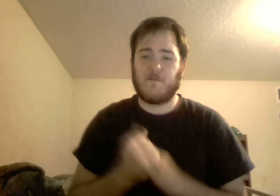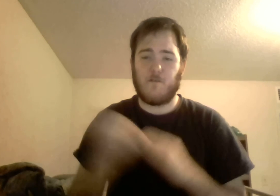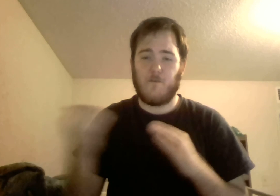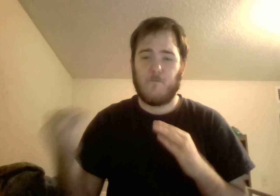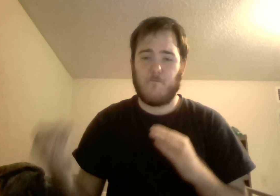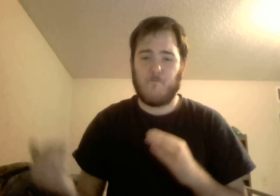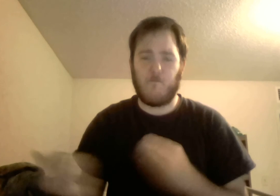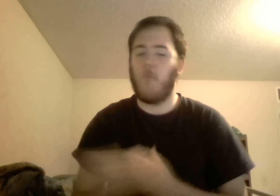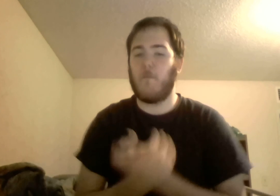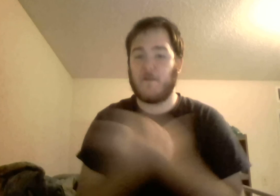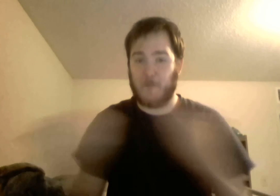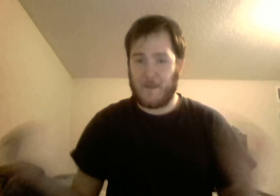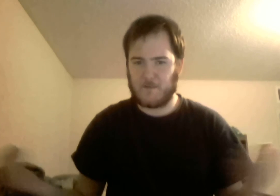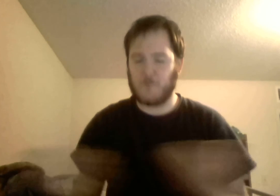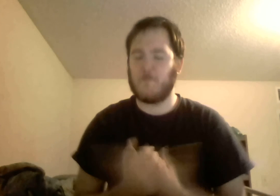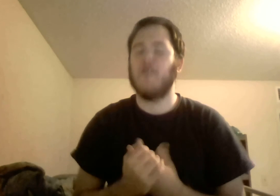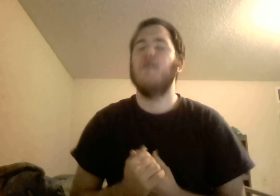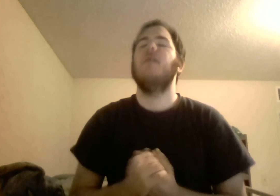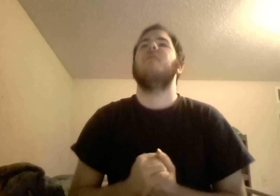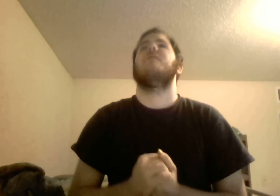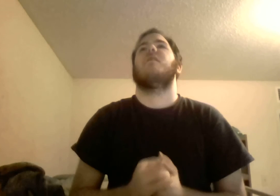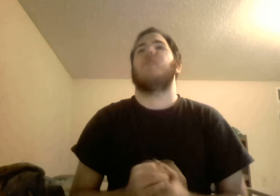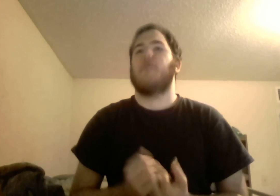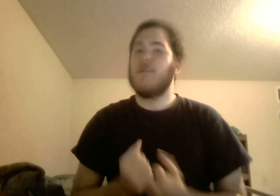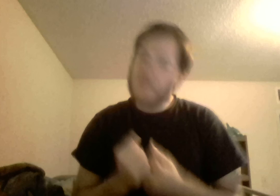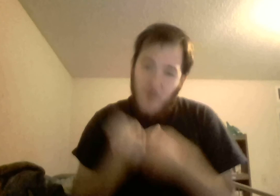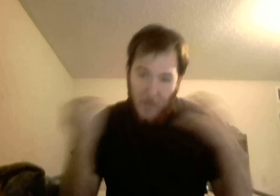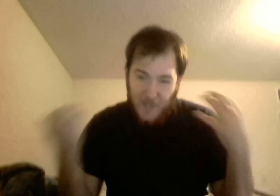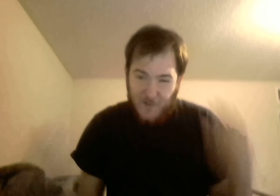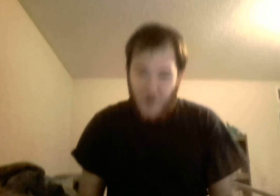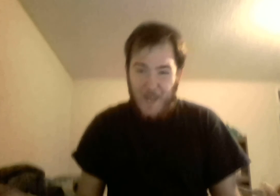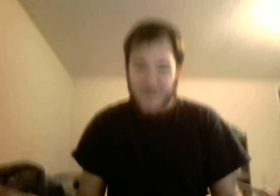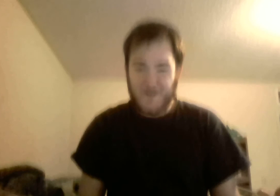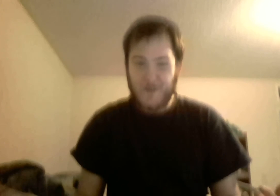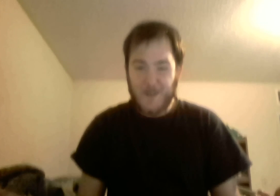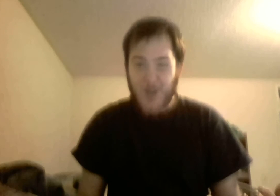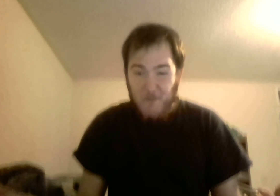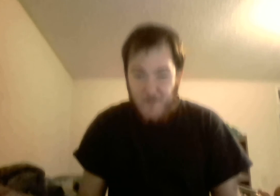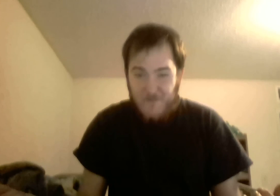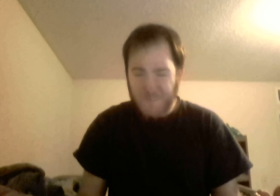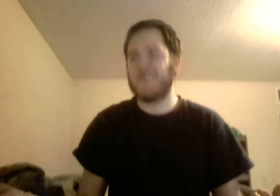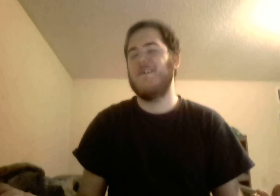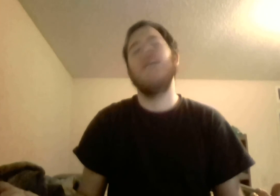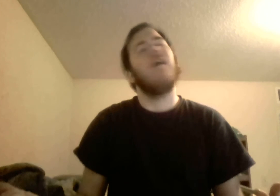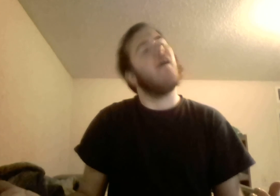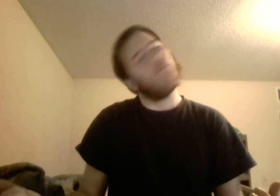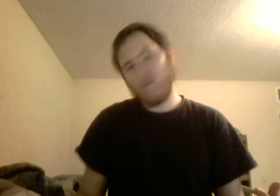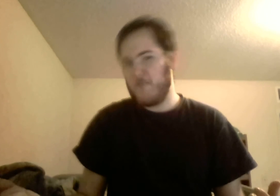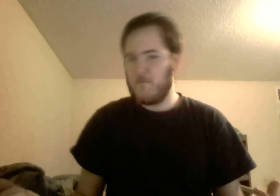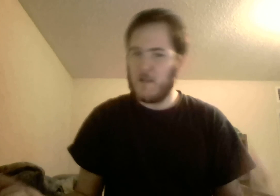until... Well, we'll put it in soon, but you know what I mean. Comedy show ending, what the up with this? But